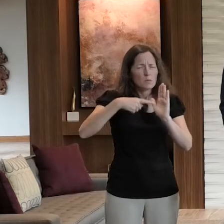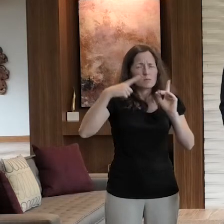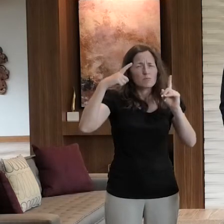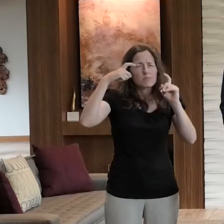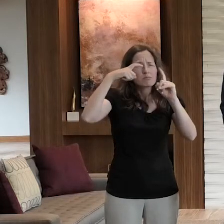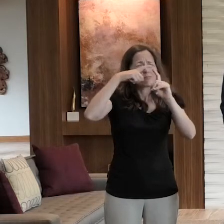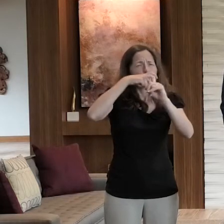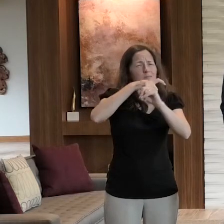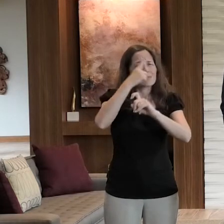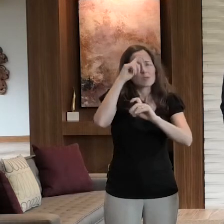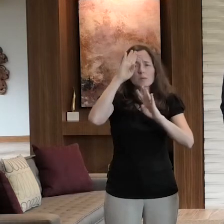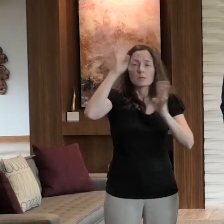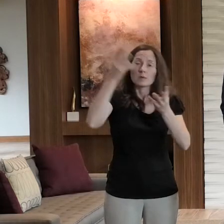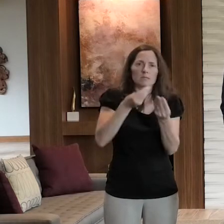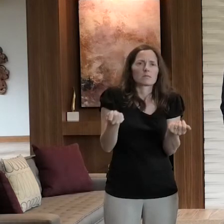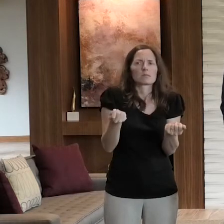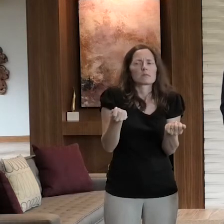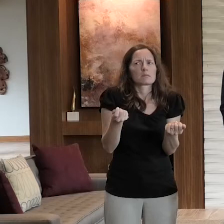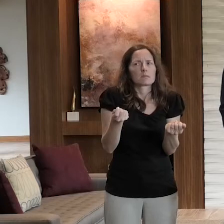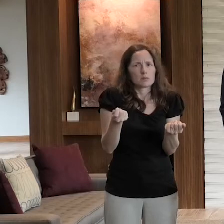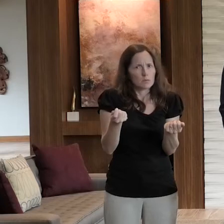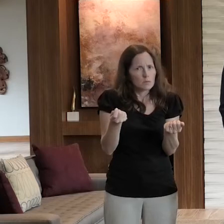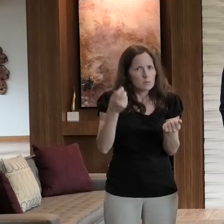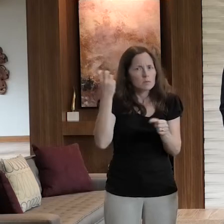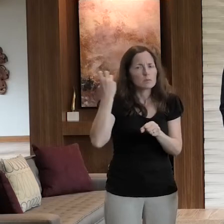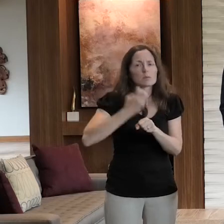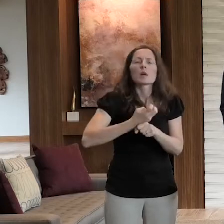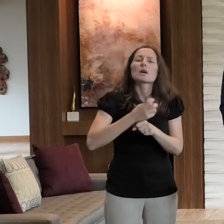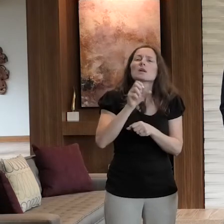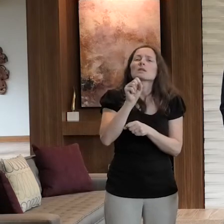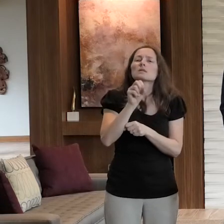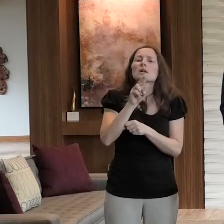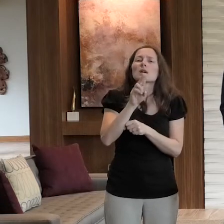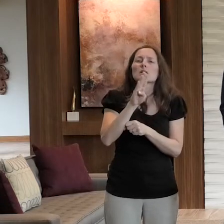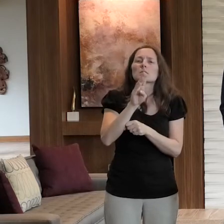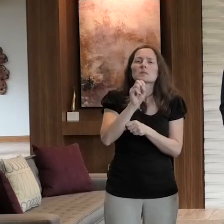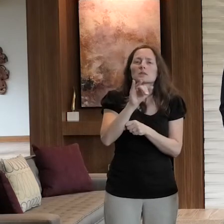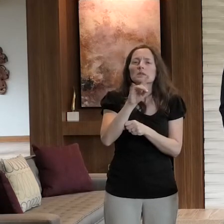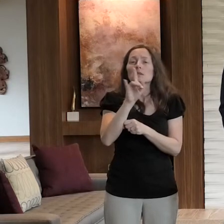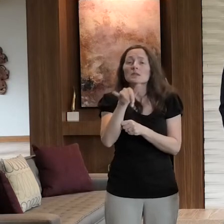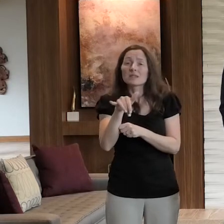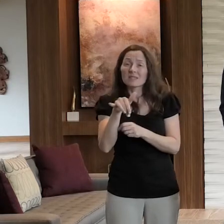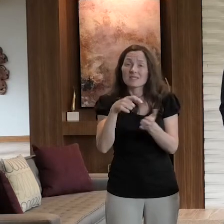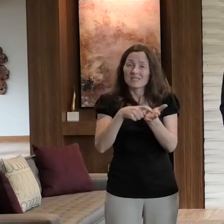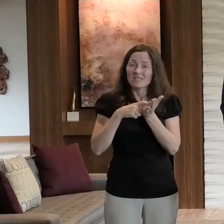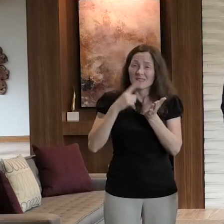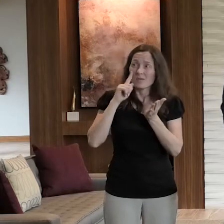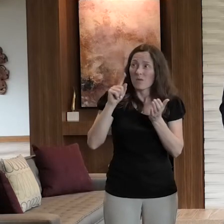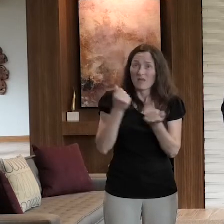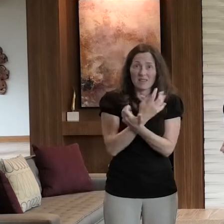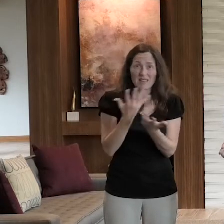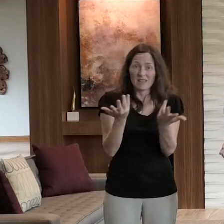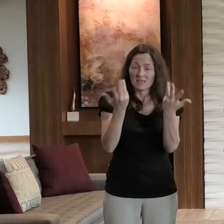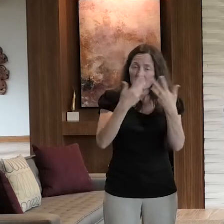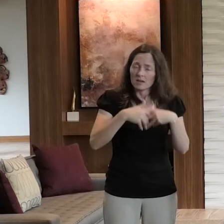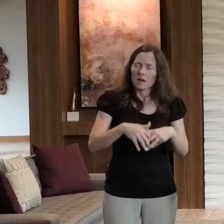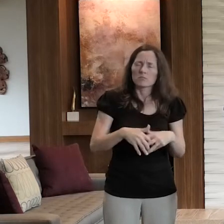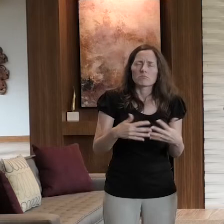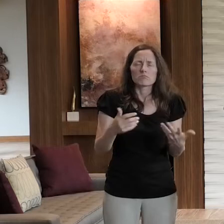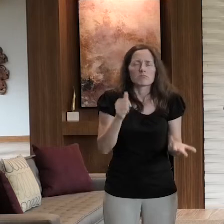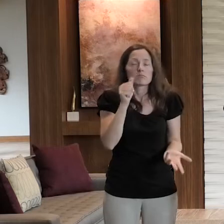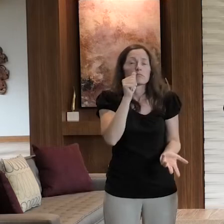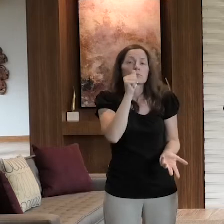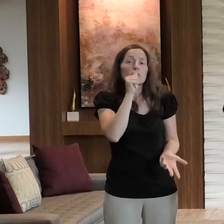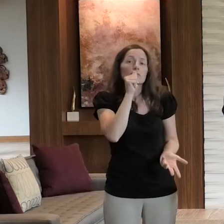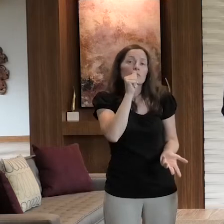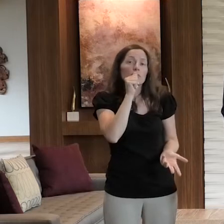It's incredibly hard. The subsidies that are required to make something work are, it's not something that the private sector can do